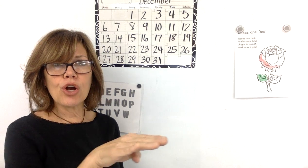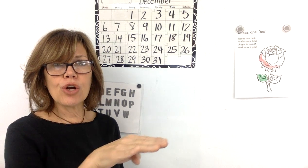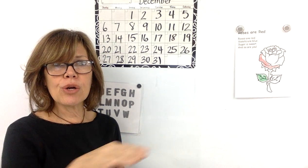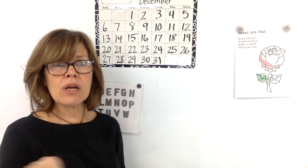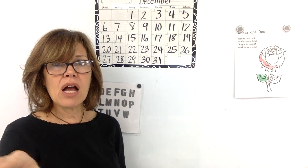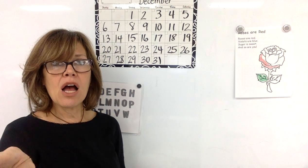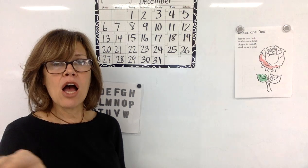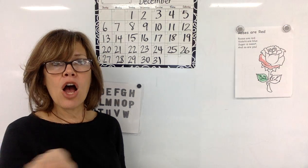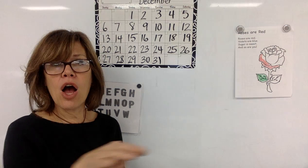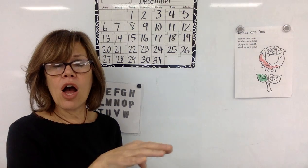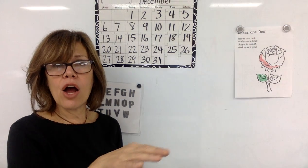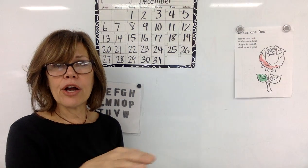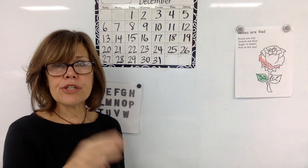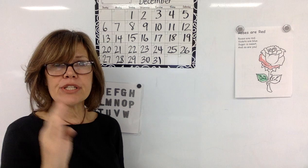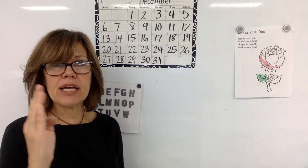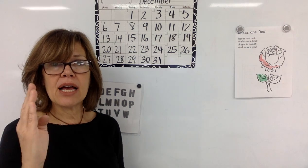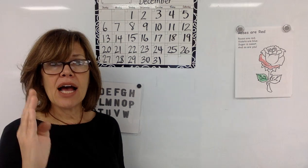Her, heart, ha.